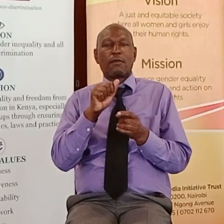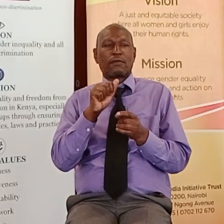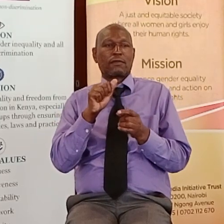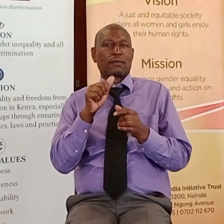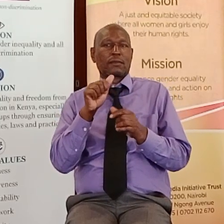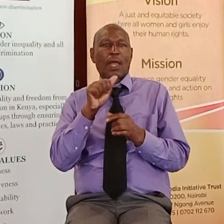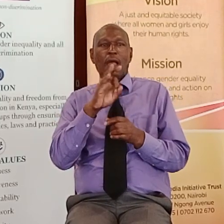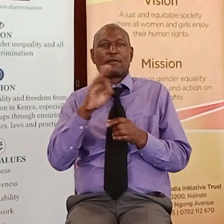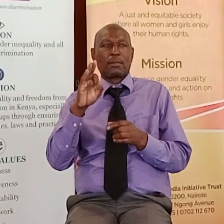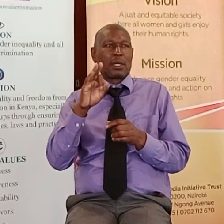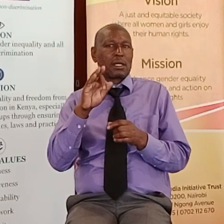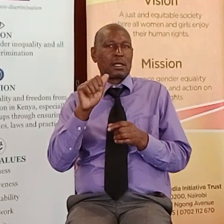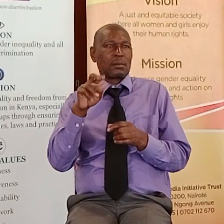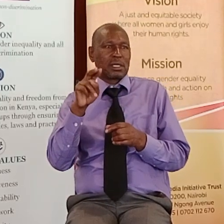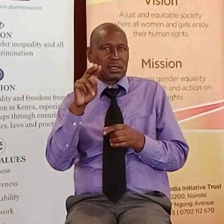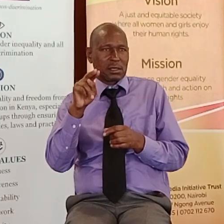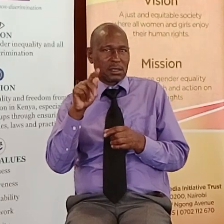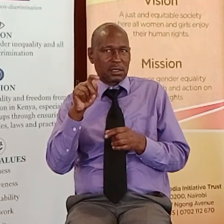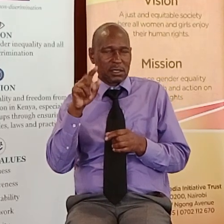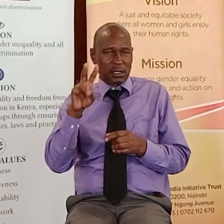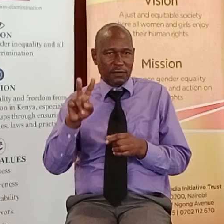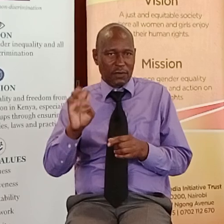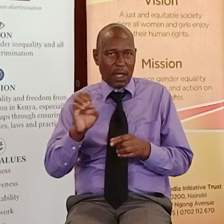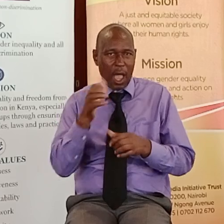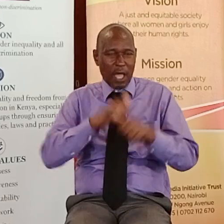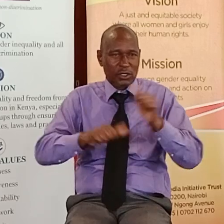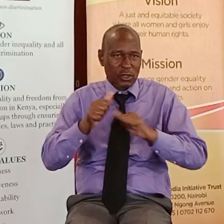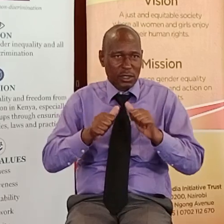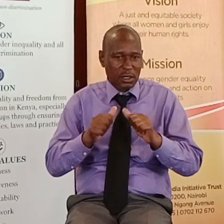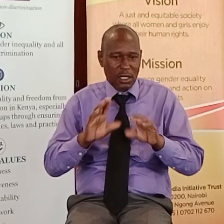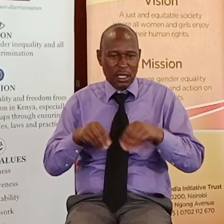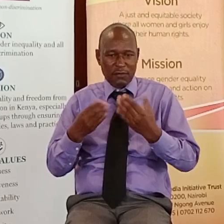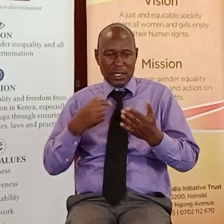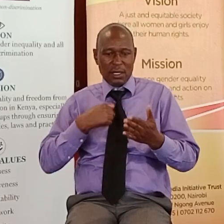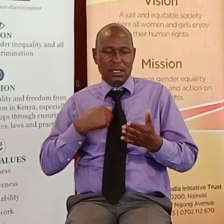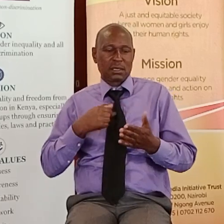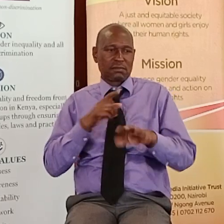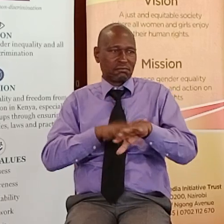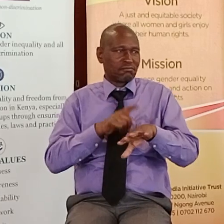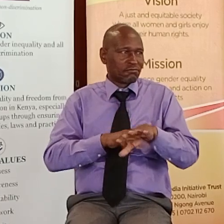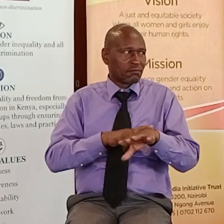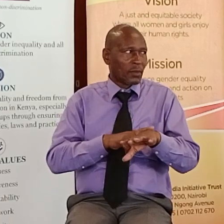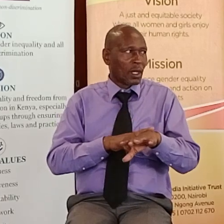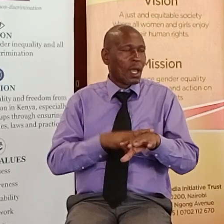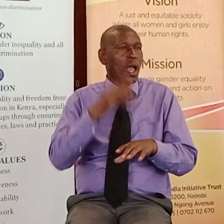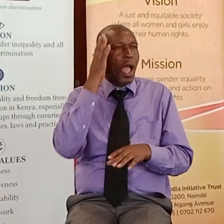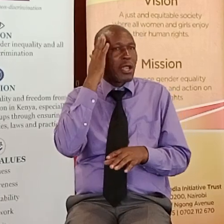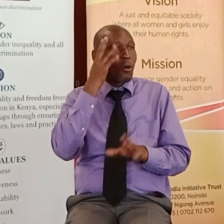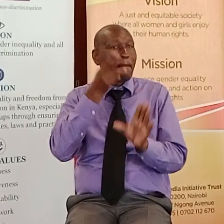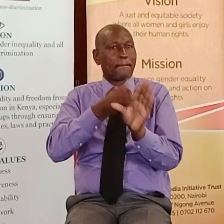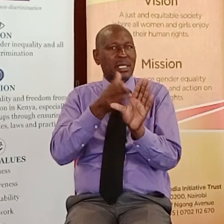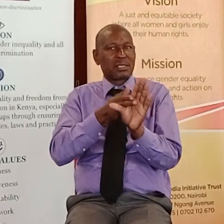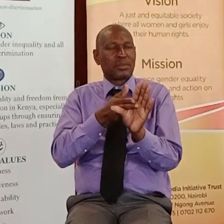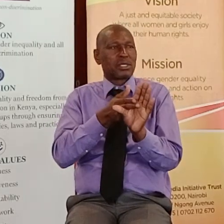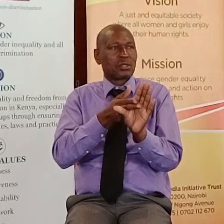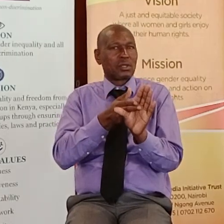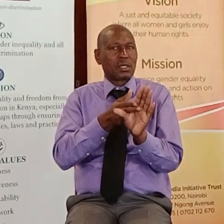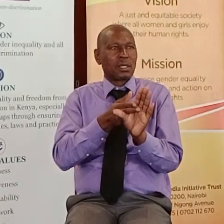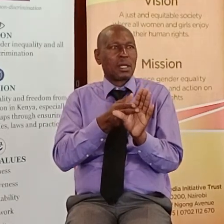for allowing this platform. I thank you because we know participation is guaranteed